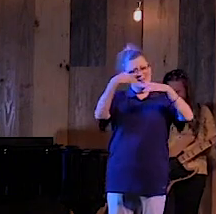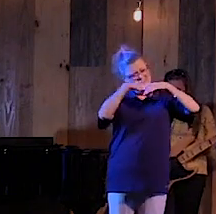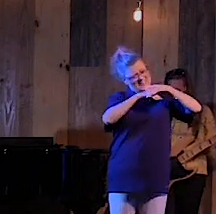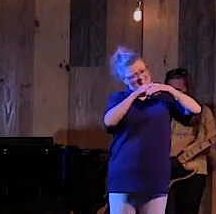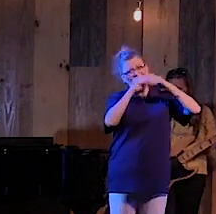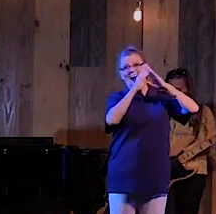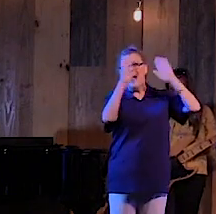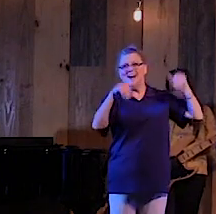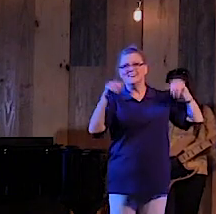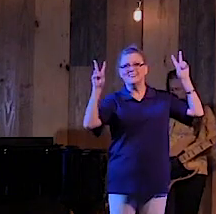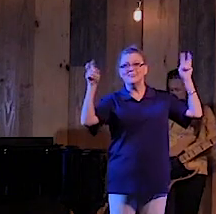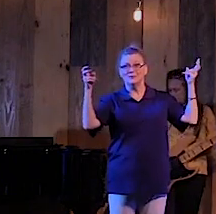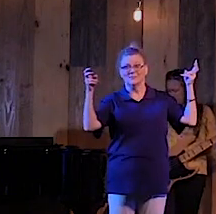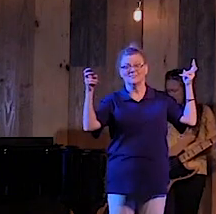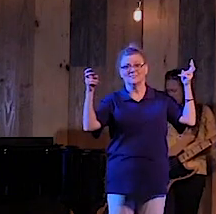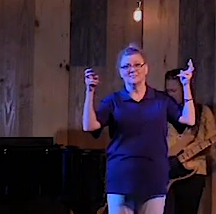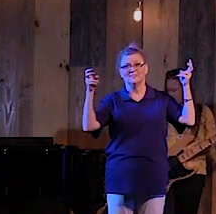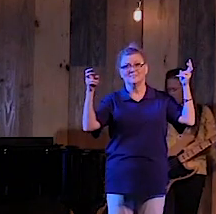house,